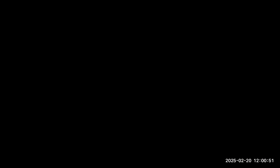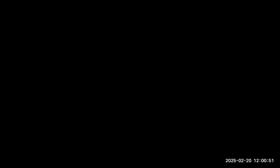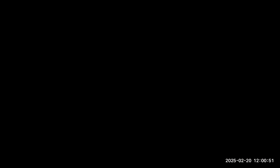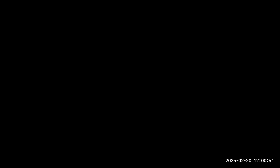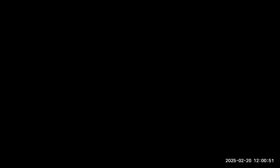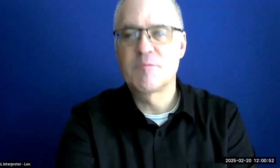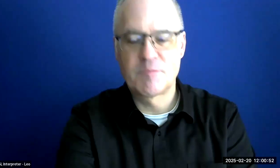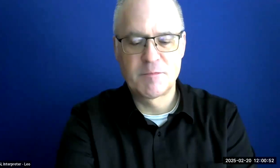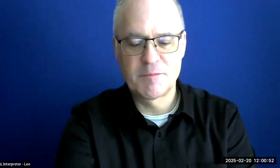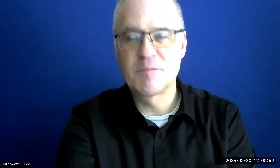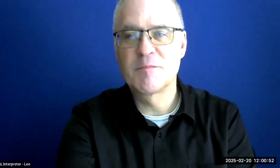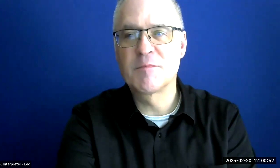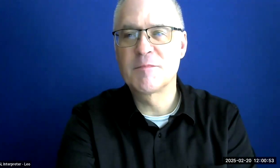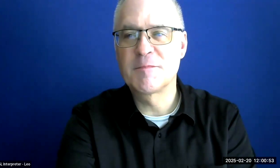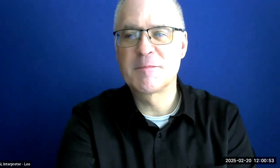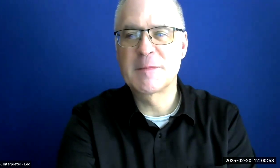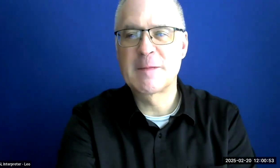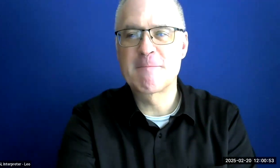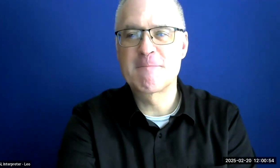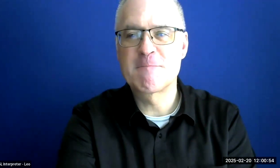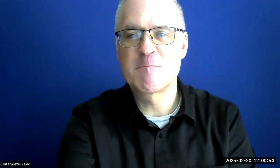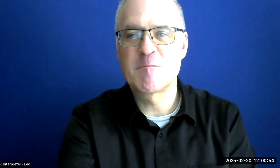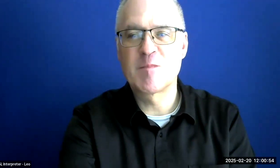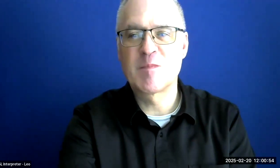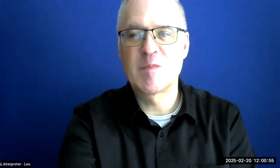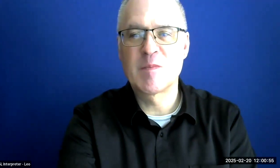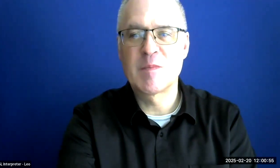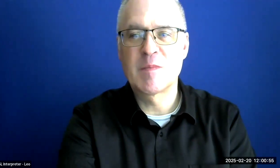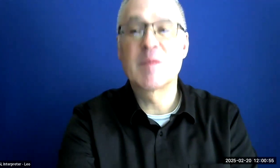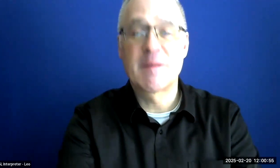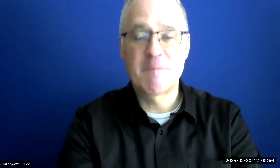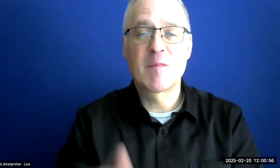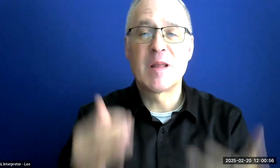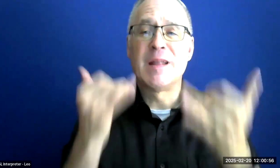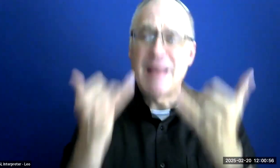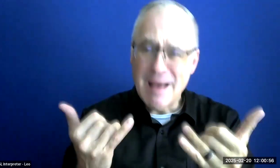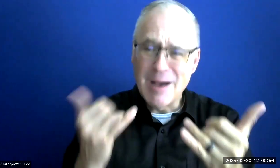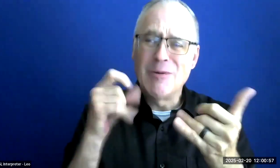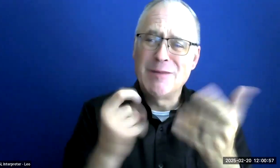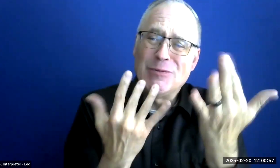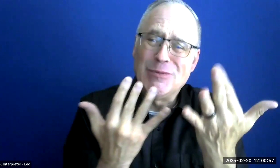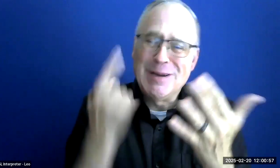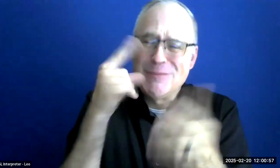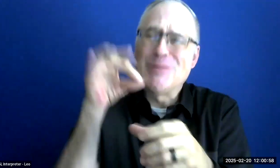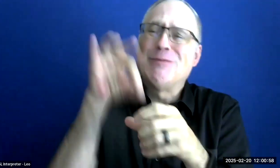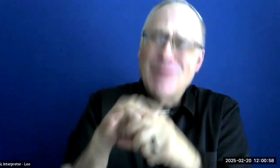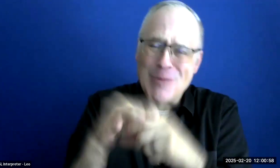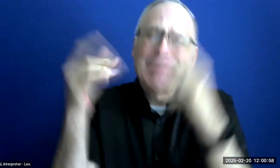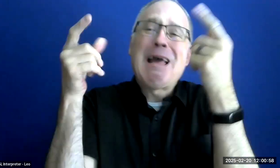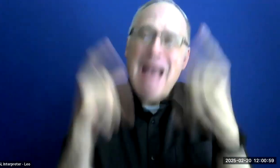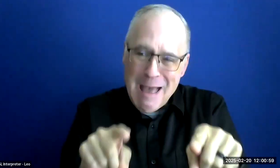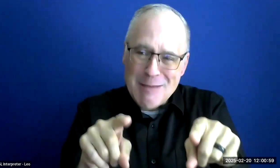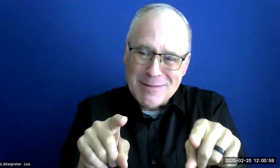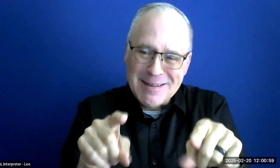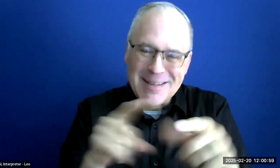So to answer your question, formally, we got to wait till the vote happens. And there are some things that